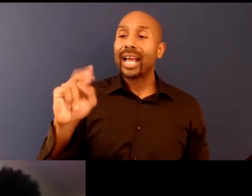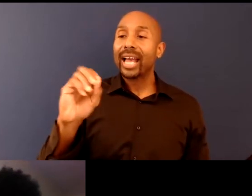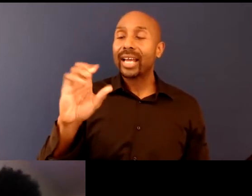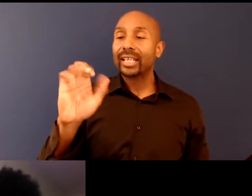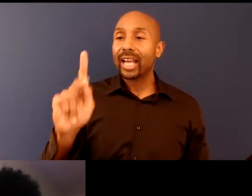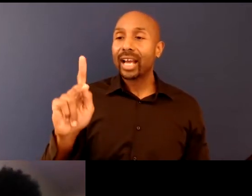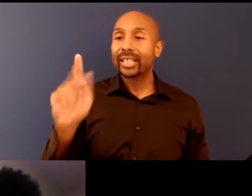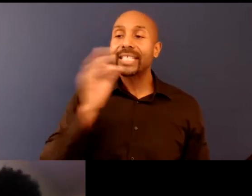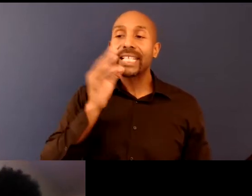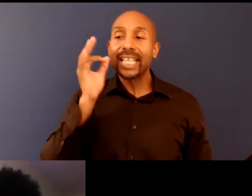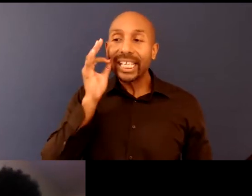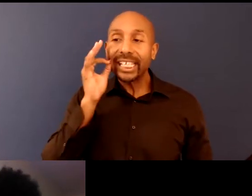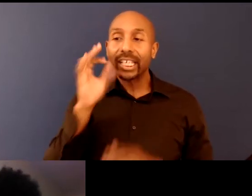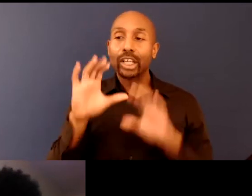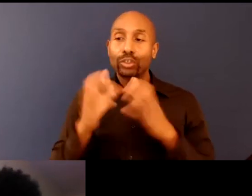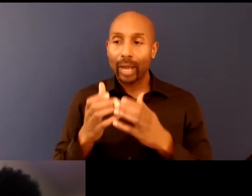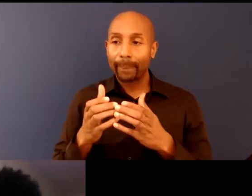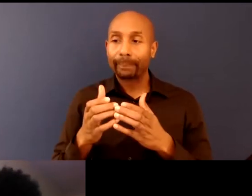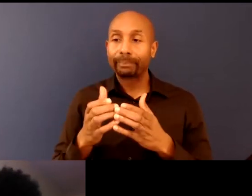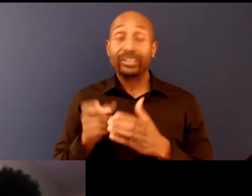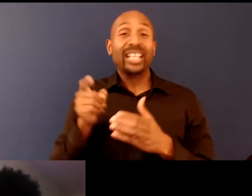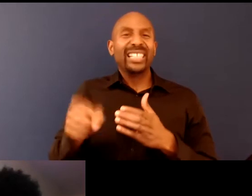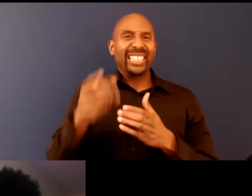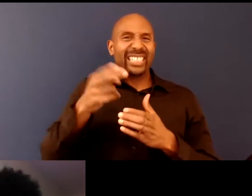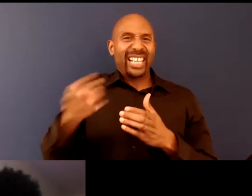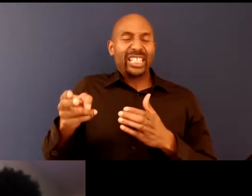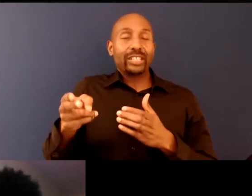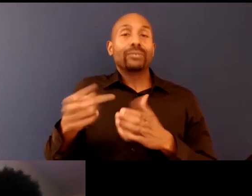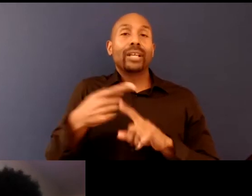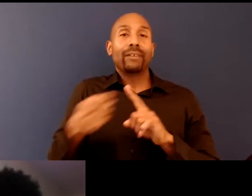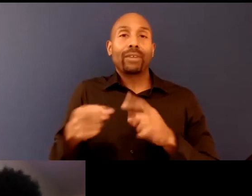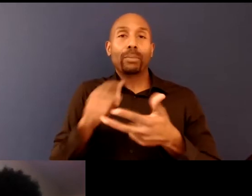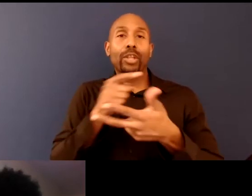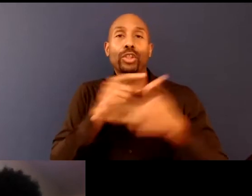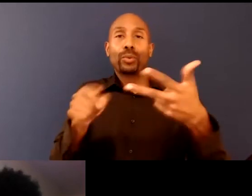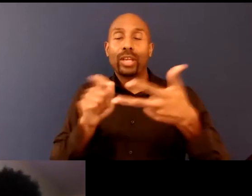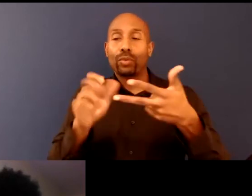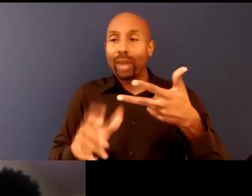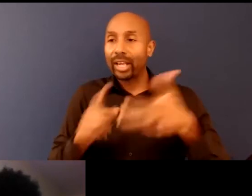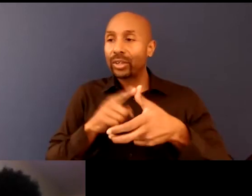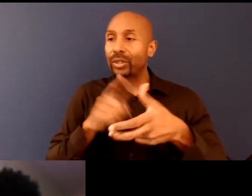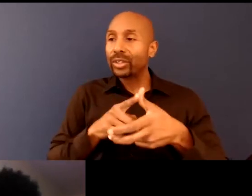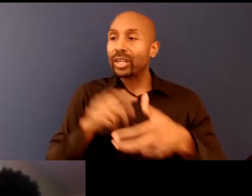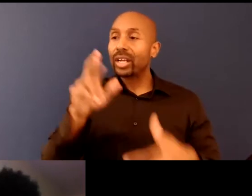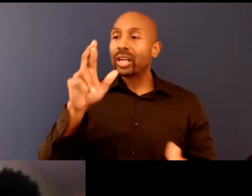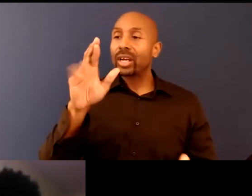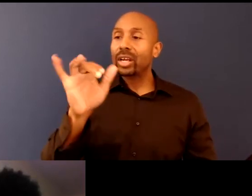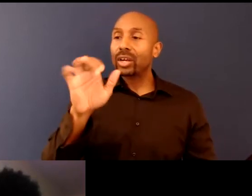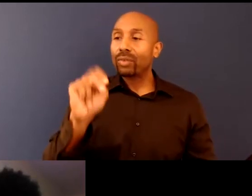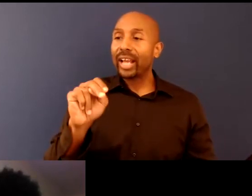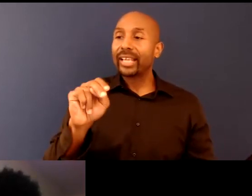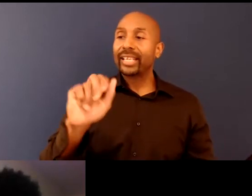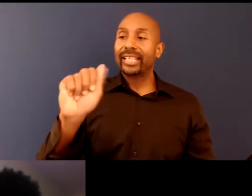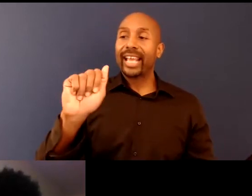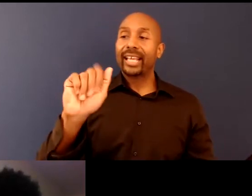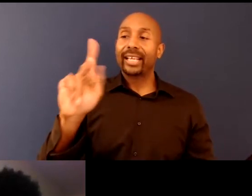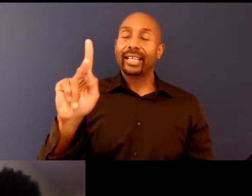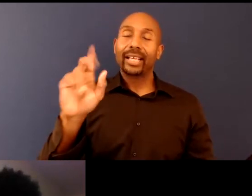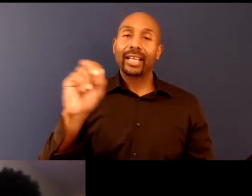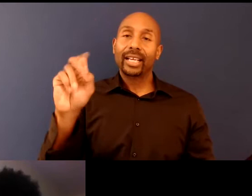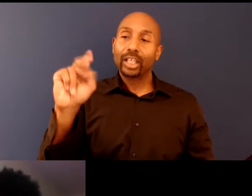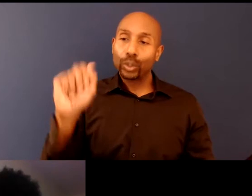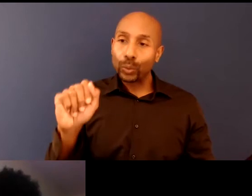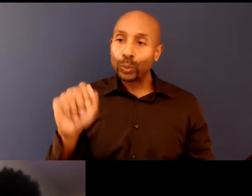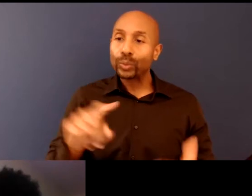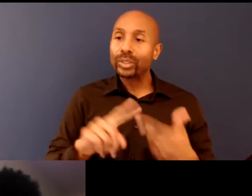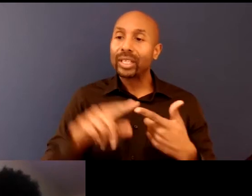text authored by Ryan A. Coons, Peter Dayton, and Ashley Minor of the Lumbee tribe. We